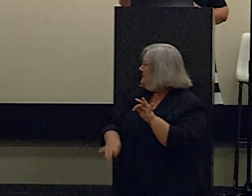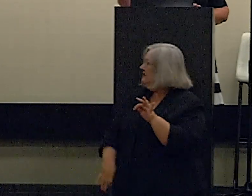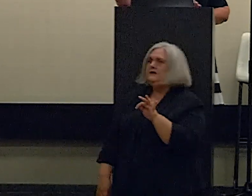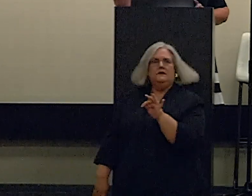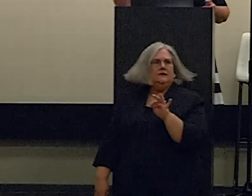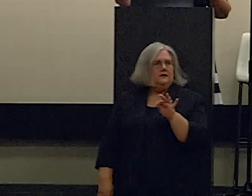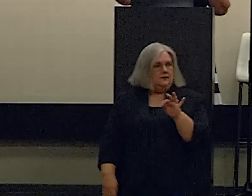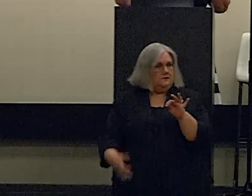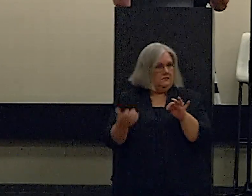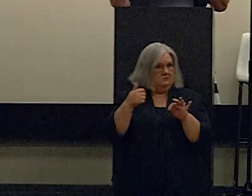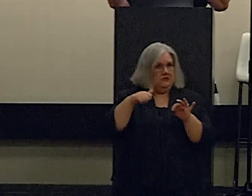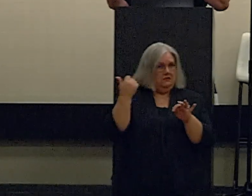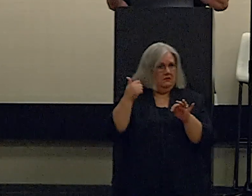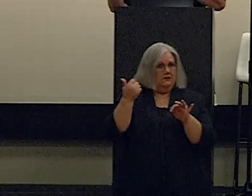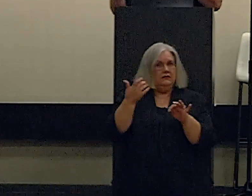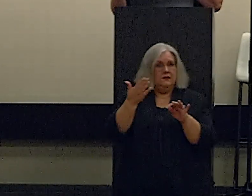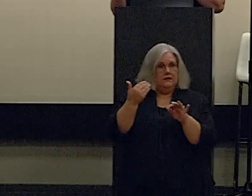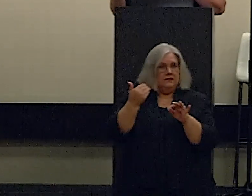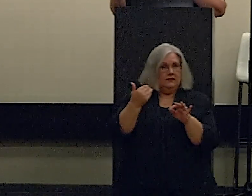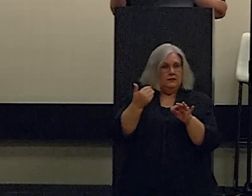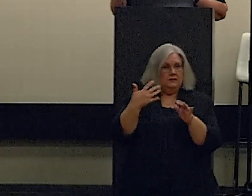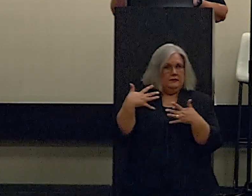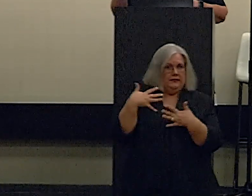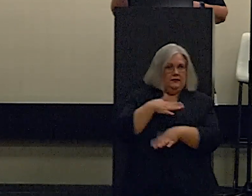Other things you can shout them out real quick.